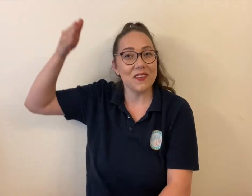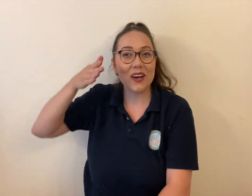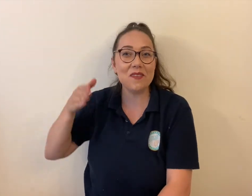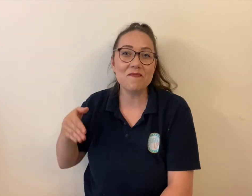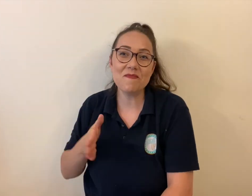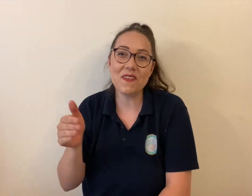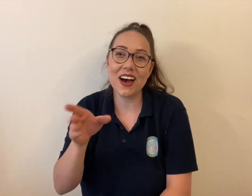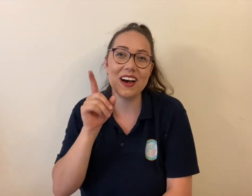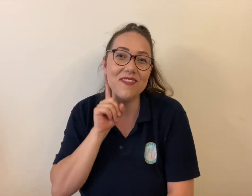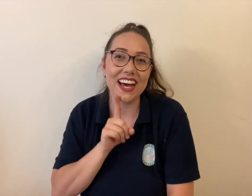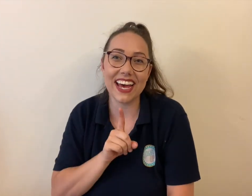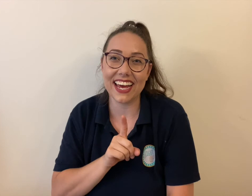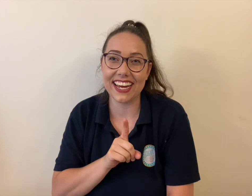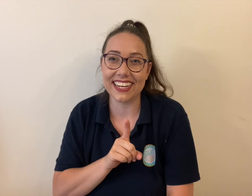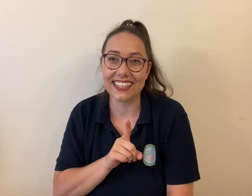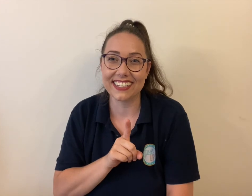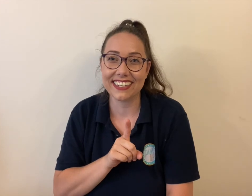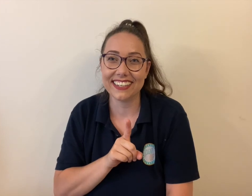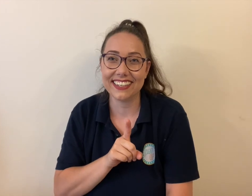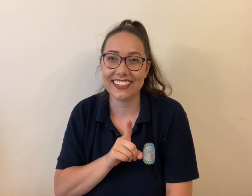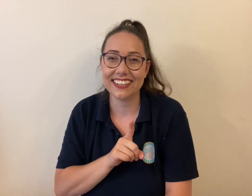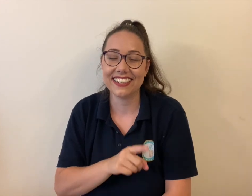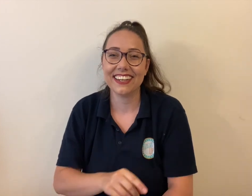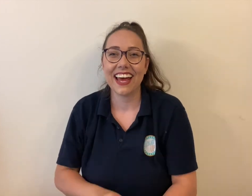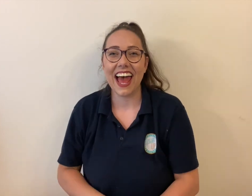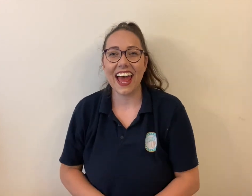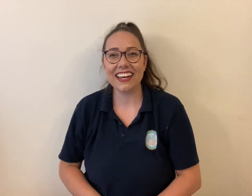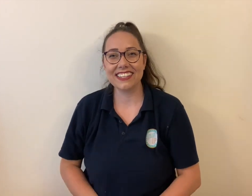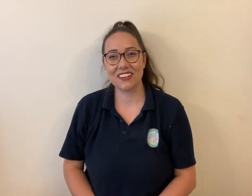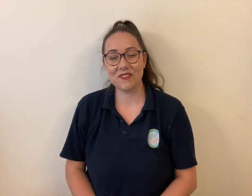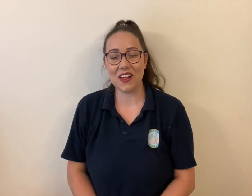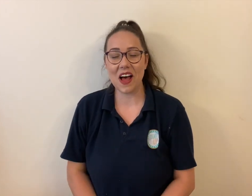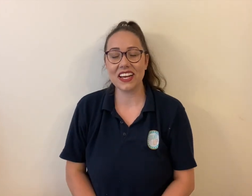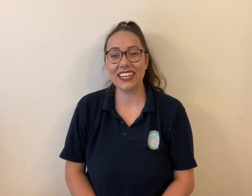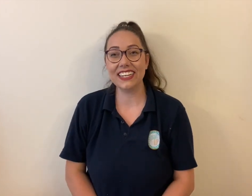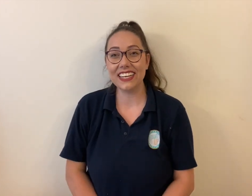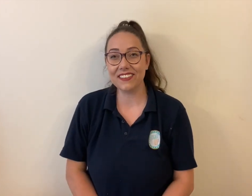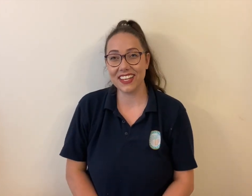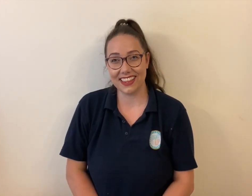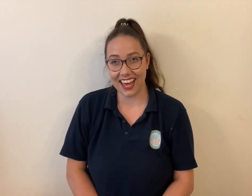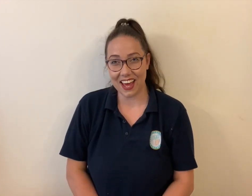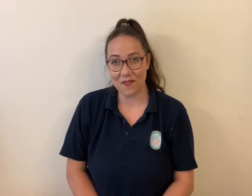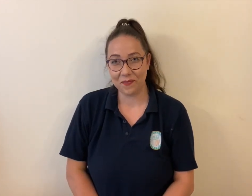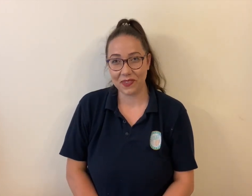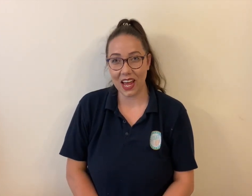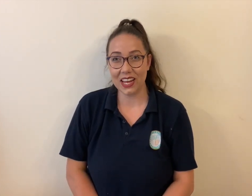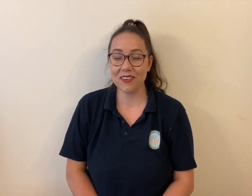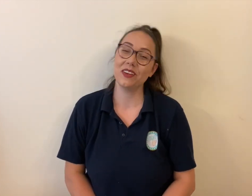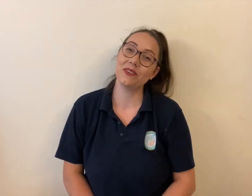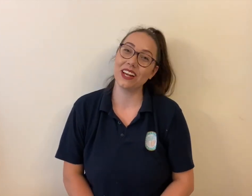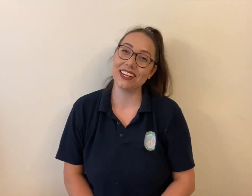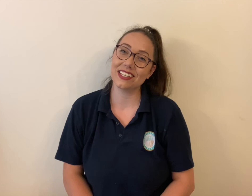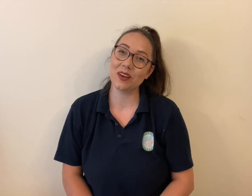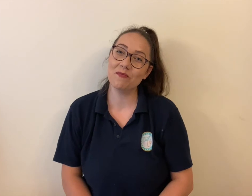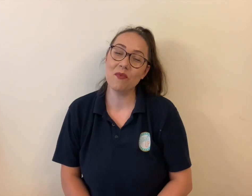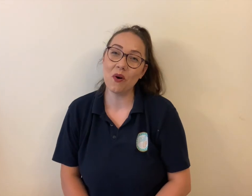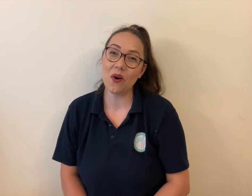got mermaid. Excellent. Well, I'm going to leave it there. And if you would like to know more